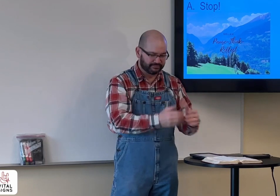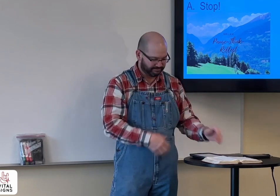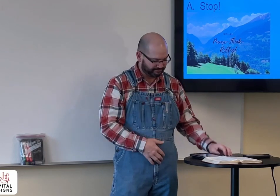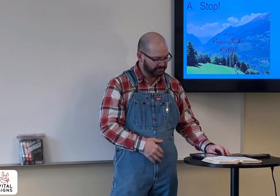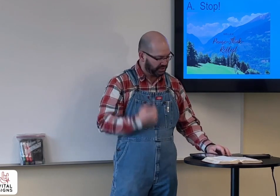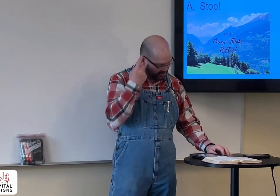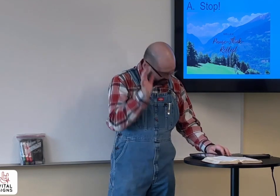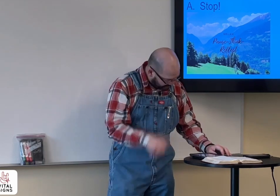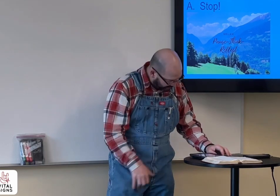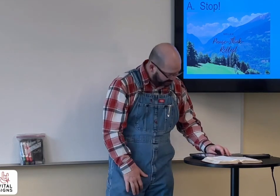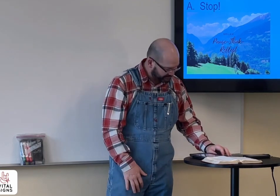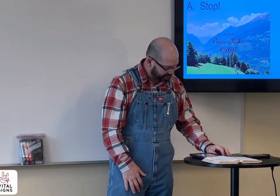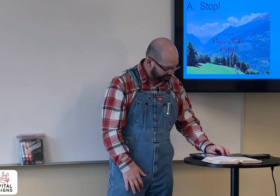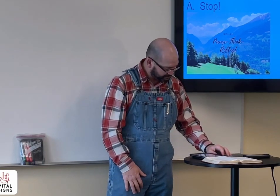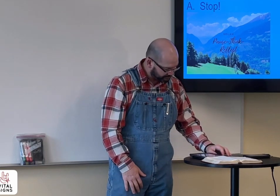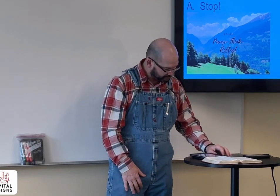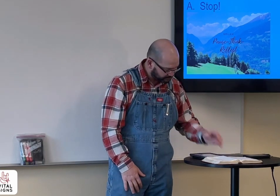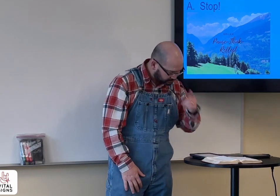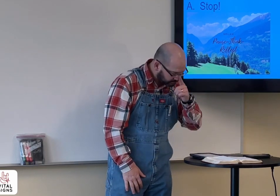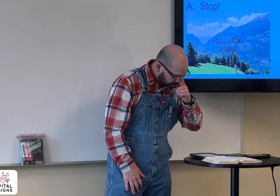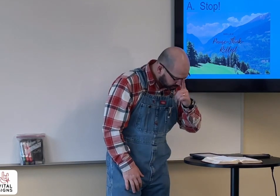Says stop. Think about those things. Selah.